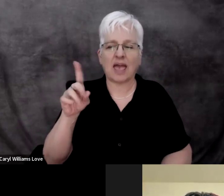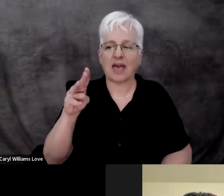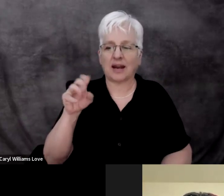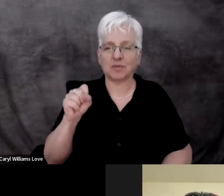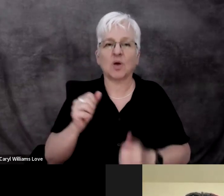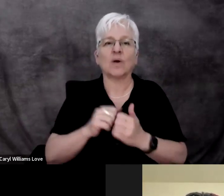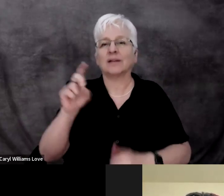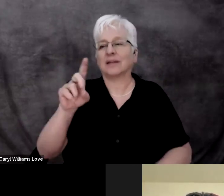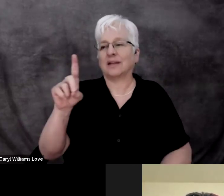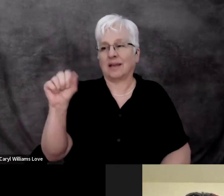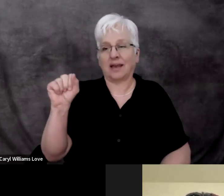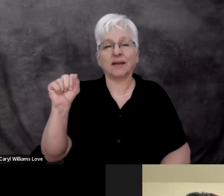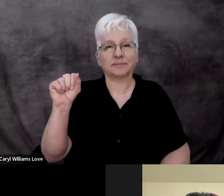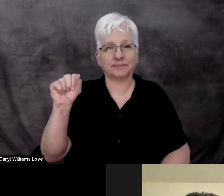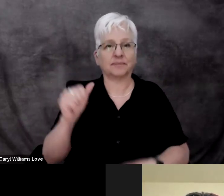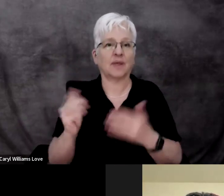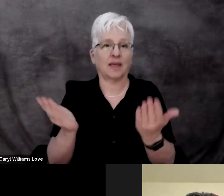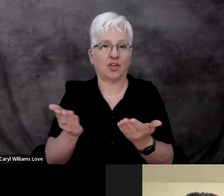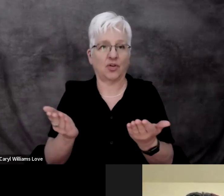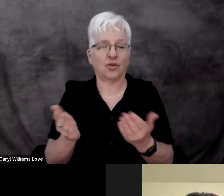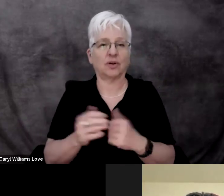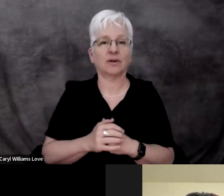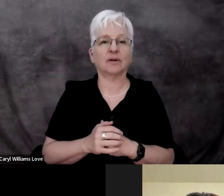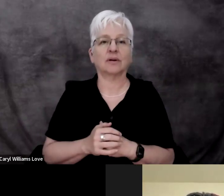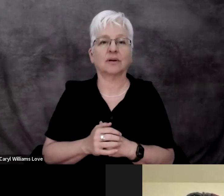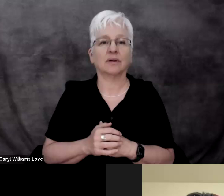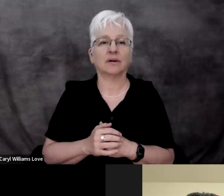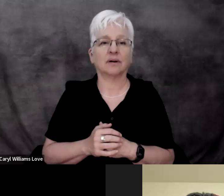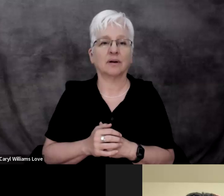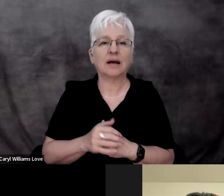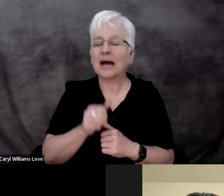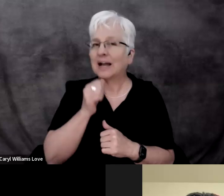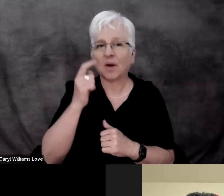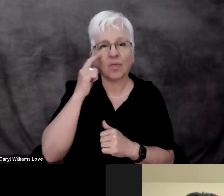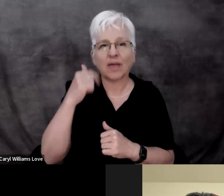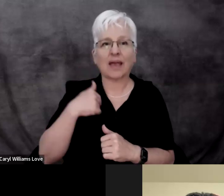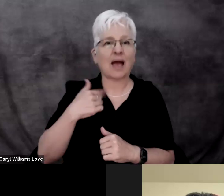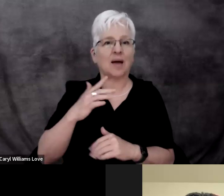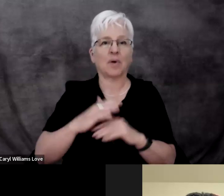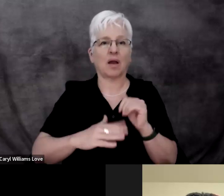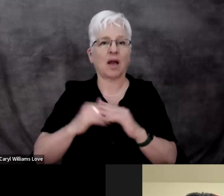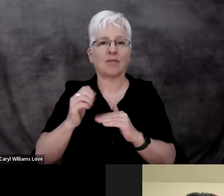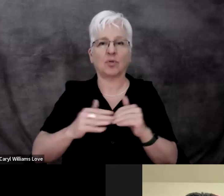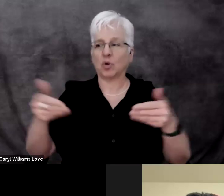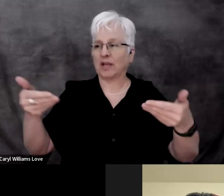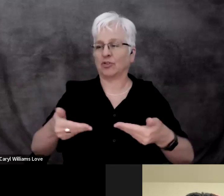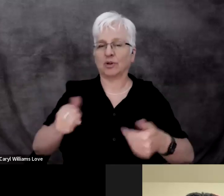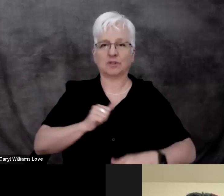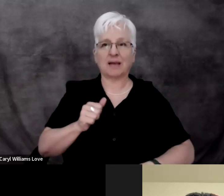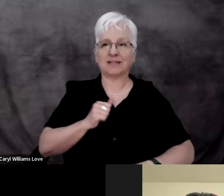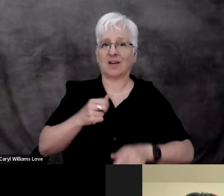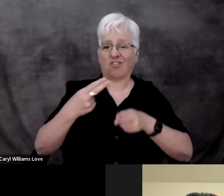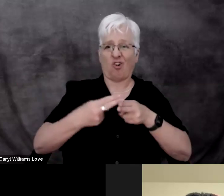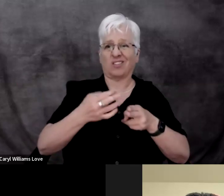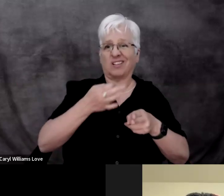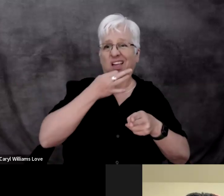Disabilities Administration here. And I will say, I don't think I'm comfortable introducing myself as an expert. However, certainly